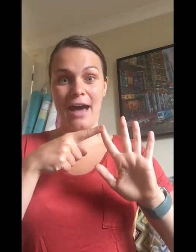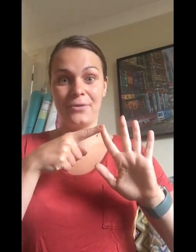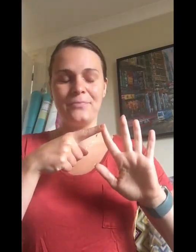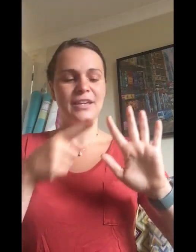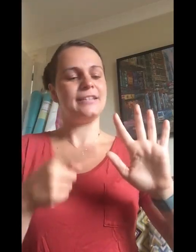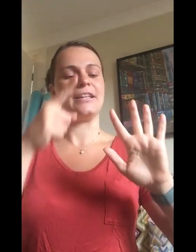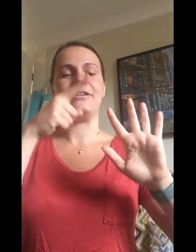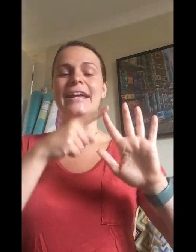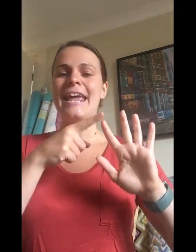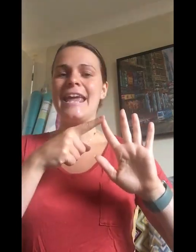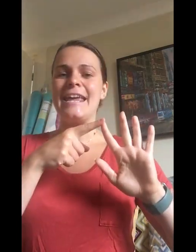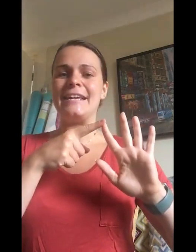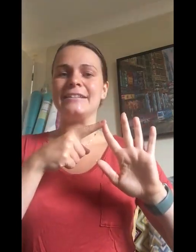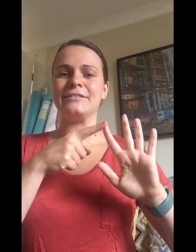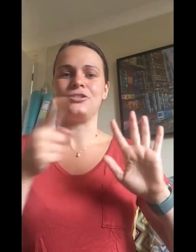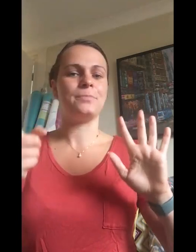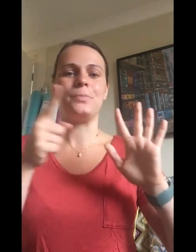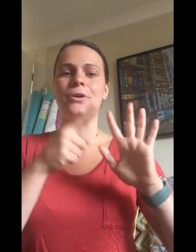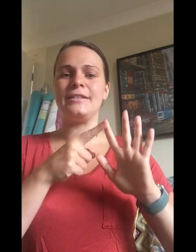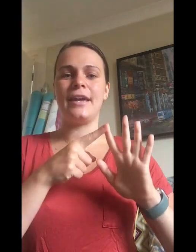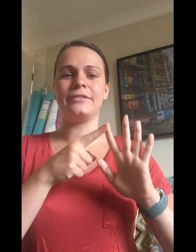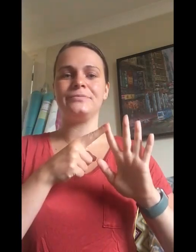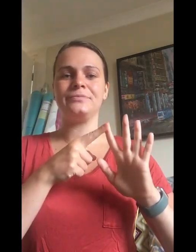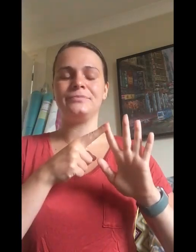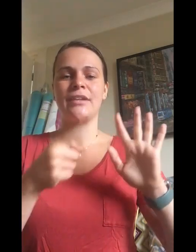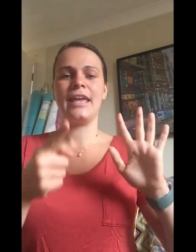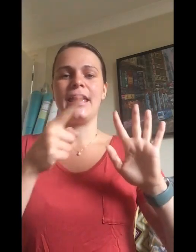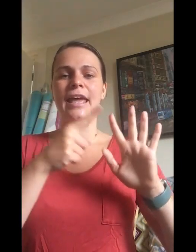vowel. So E. Just pointing. E.